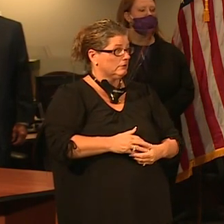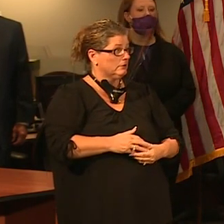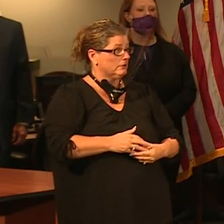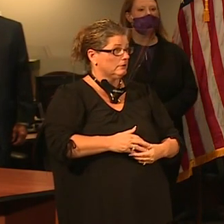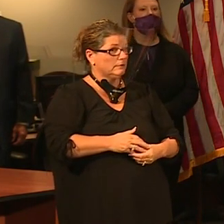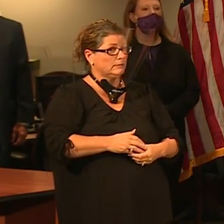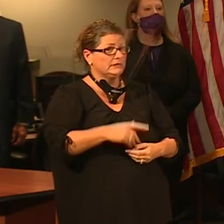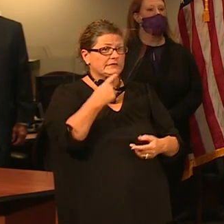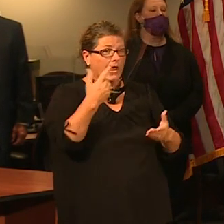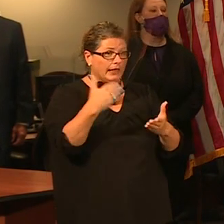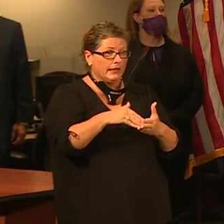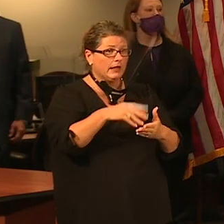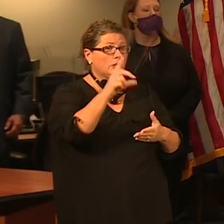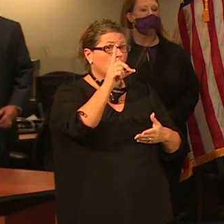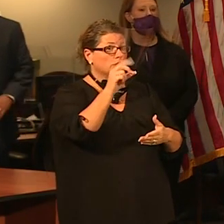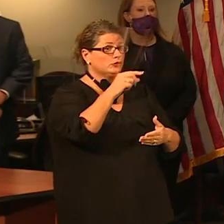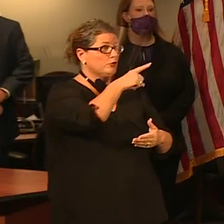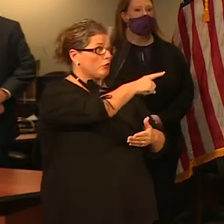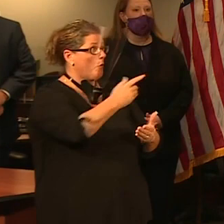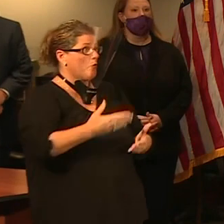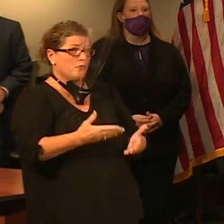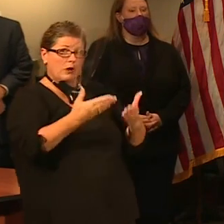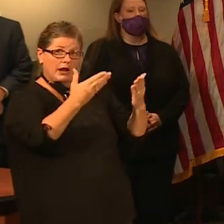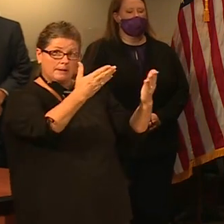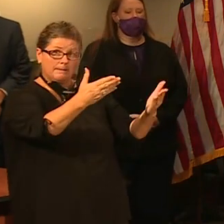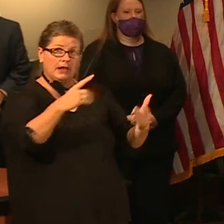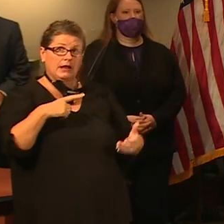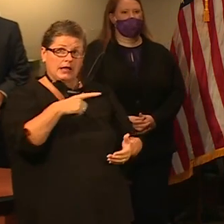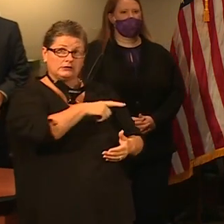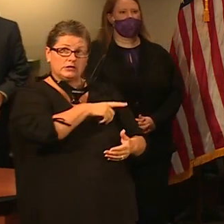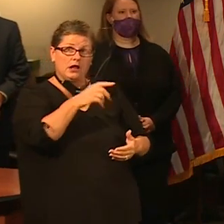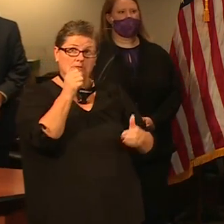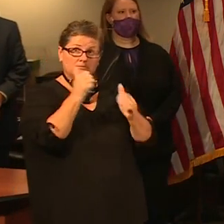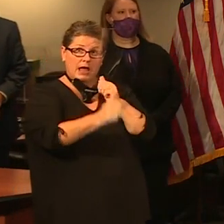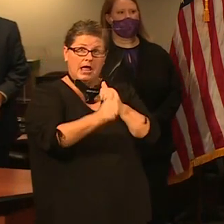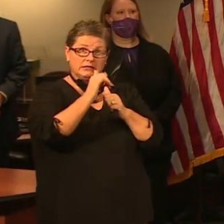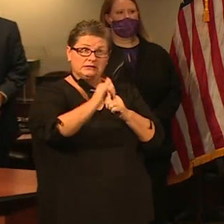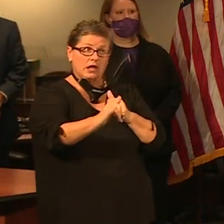I'm sorry. Do you recommend that they take that up next year and pass that?